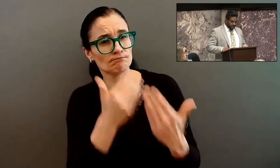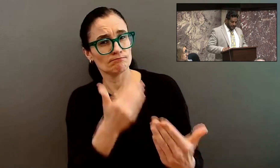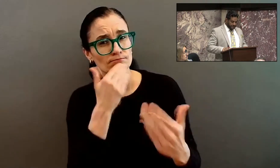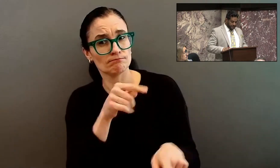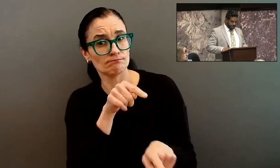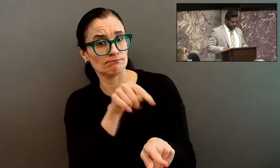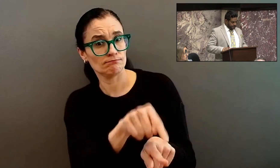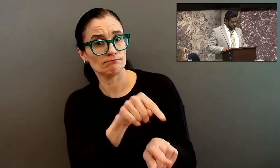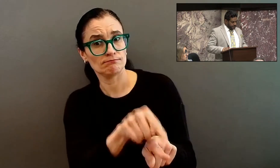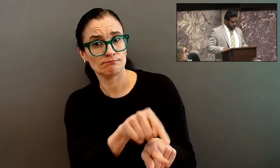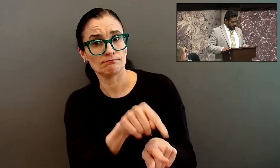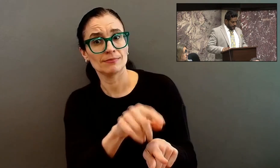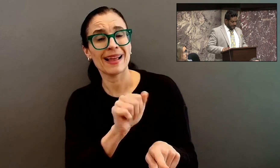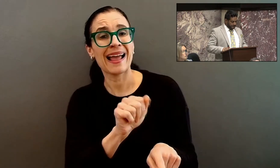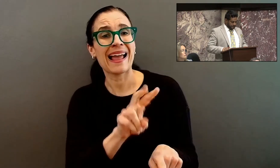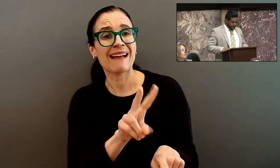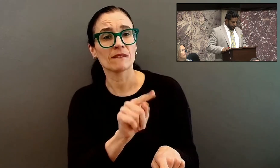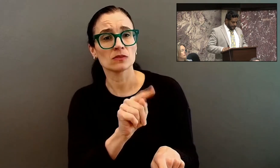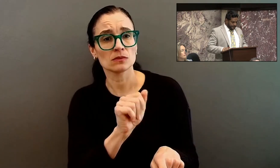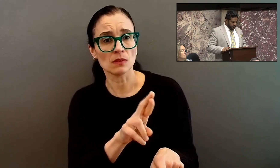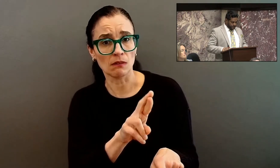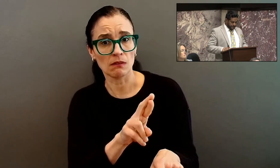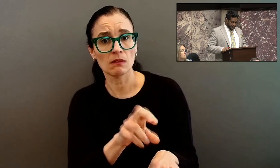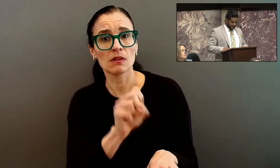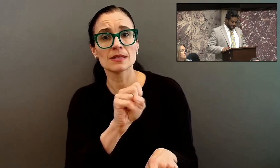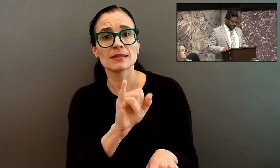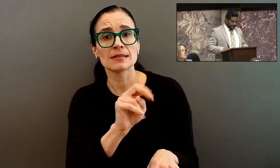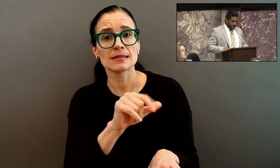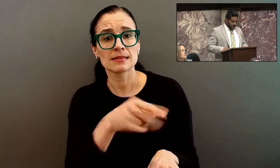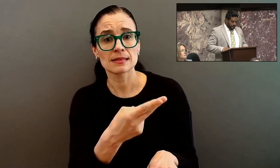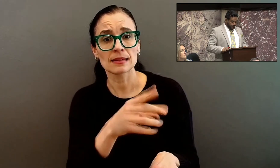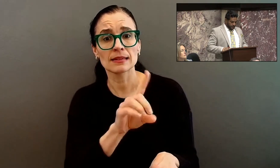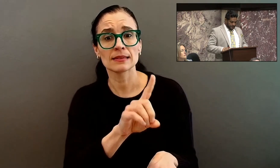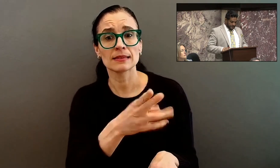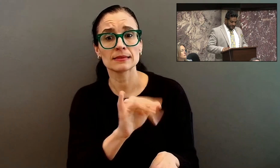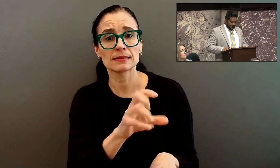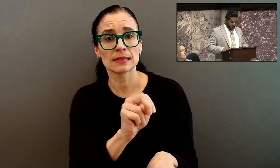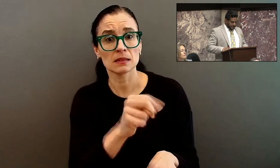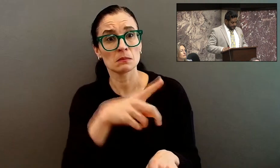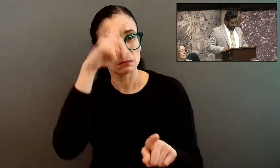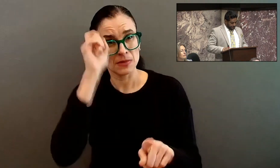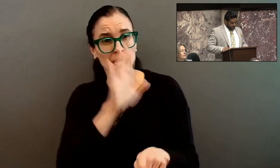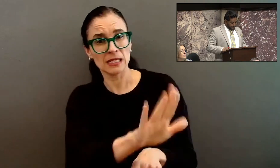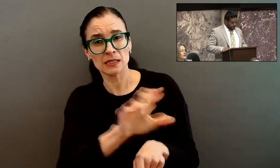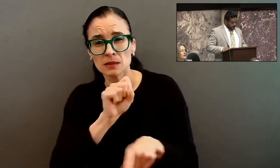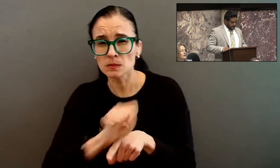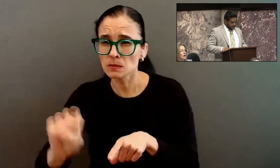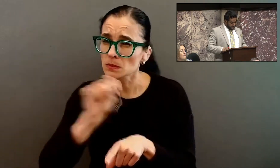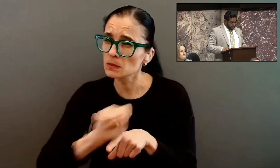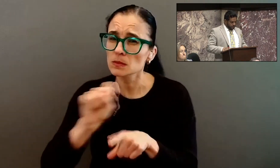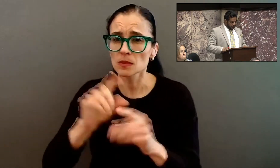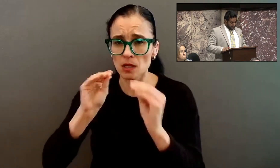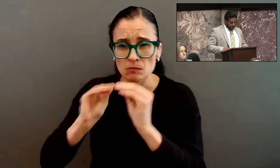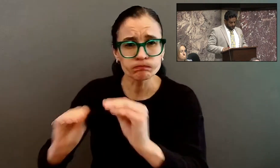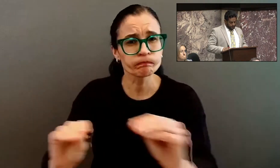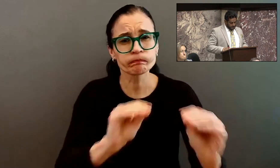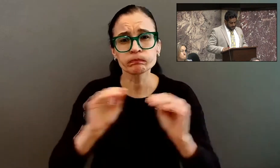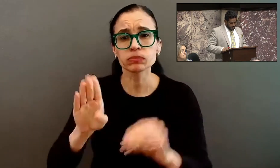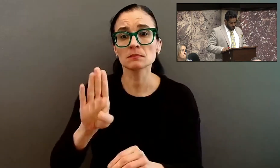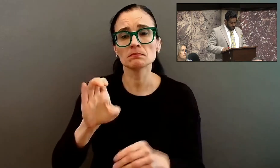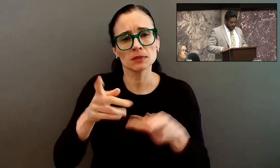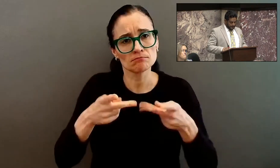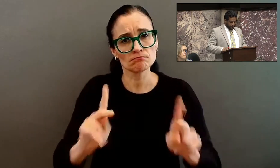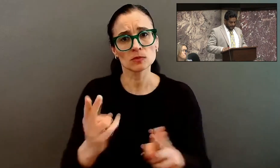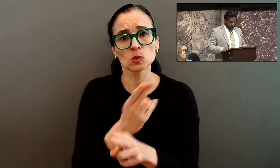proudly wear their turbans while riding motorcycles. For this achievement, he was honored with